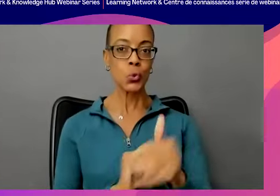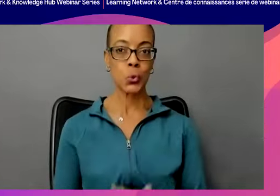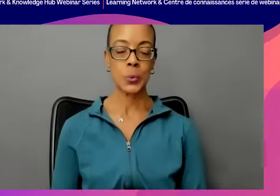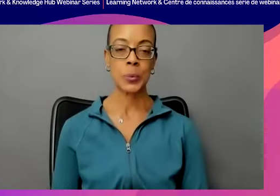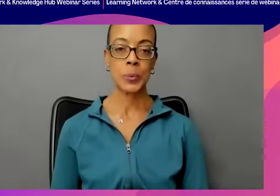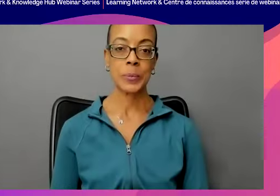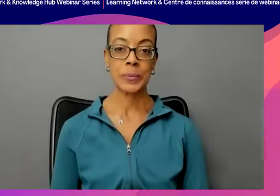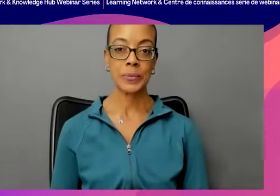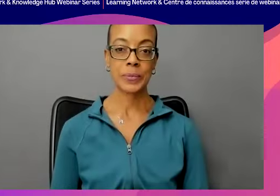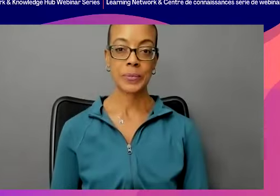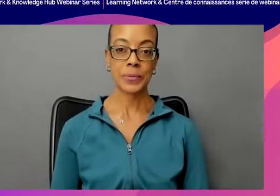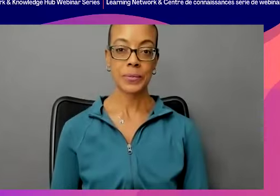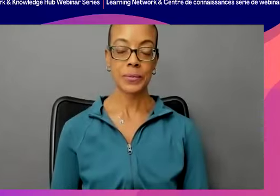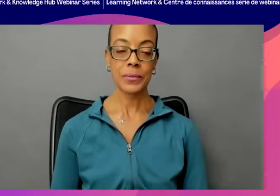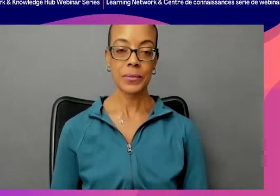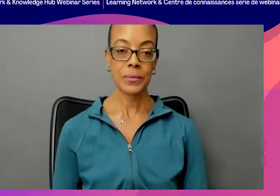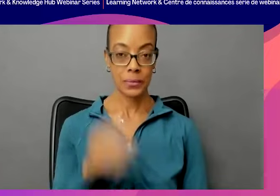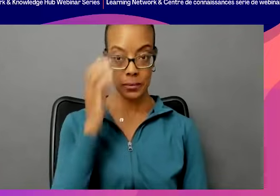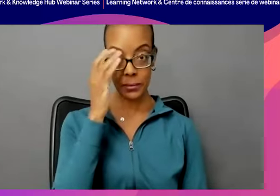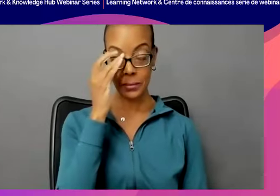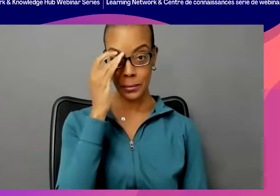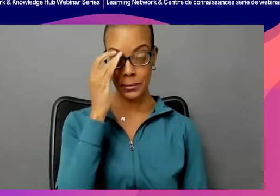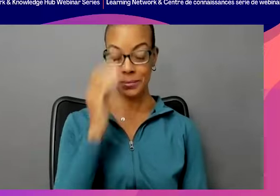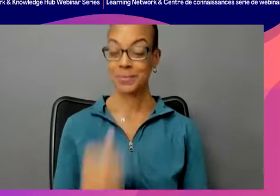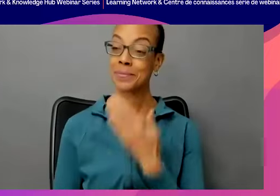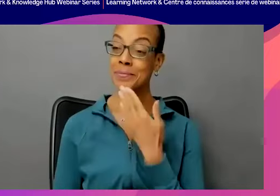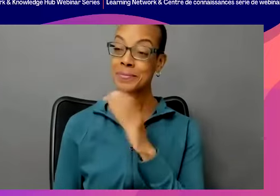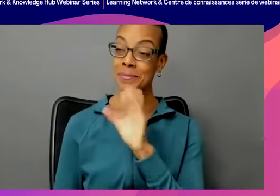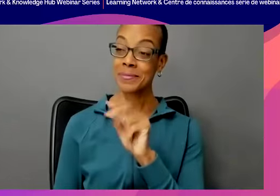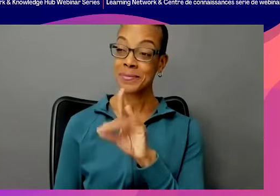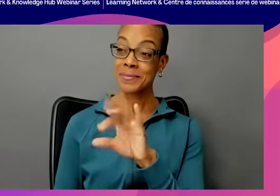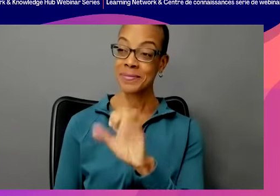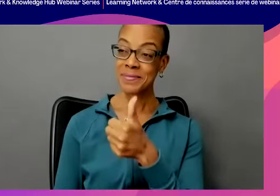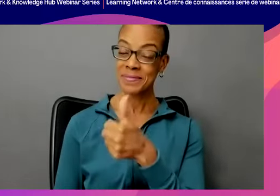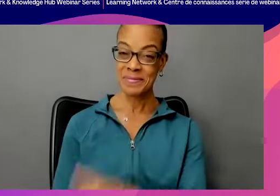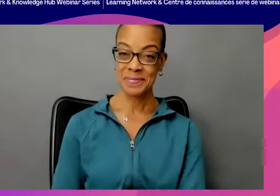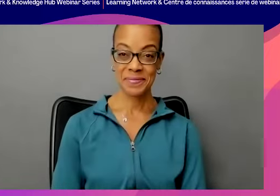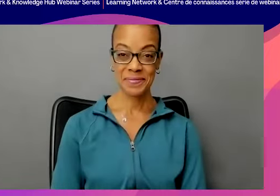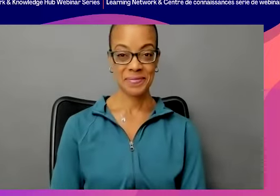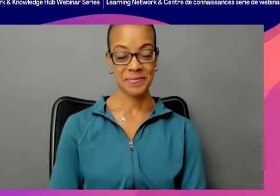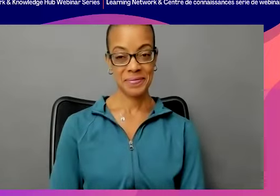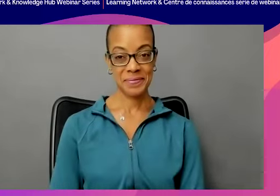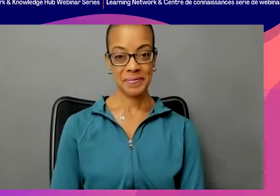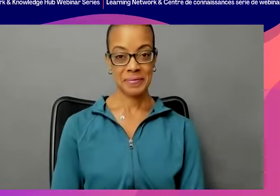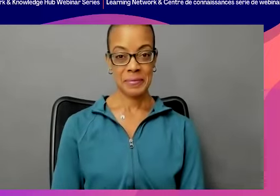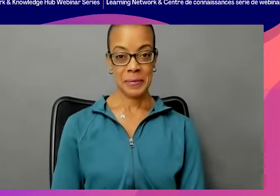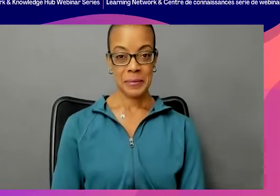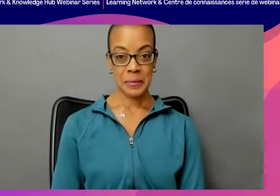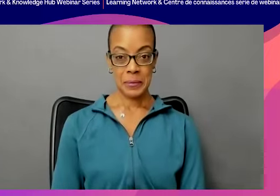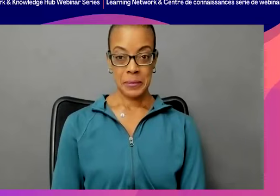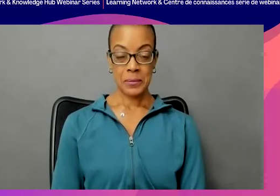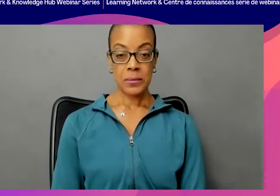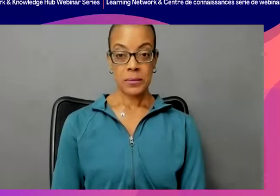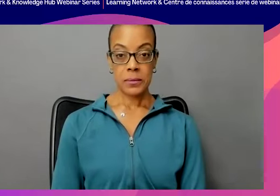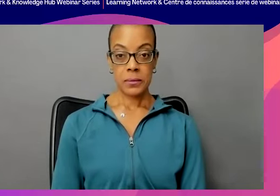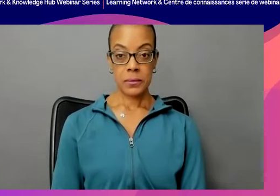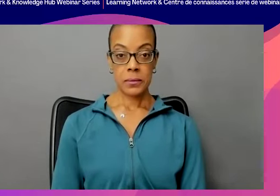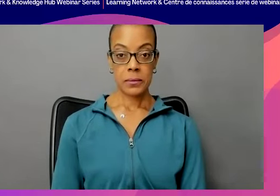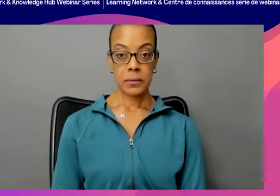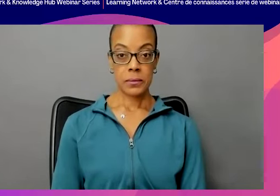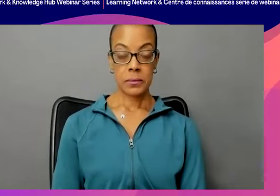Thank you, Candace. I just want to talk a little